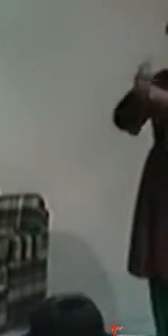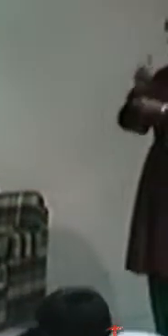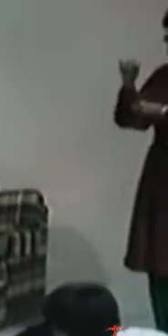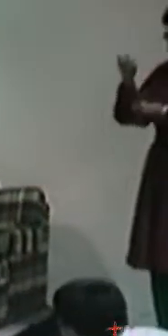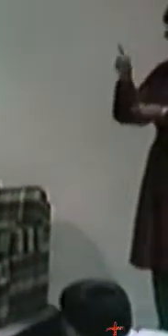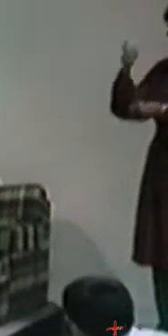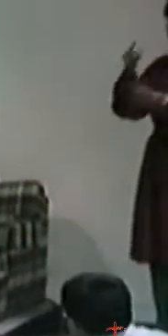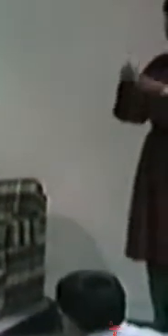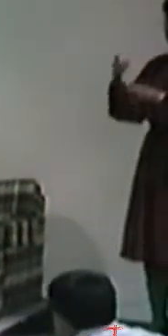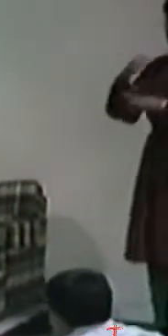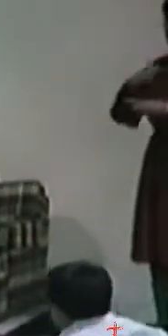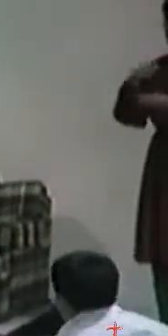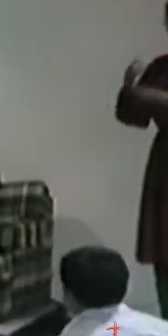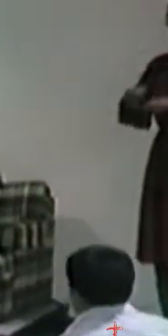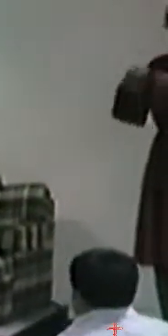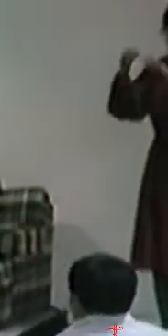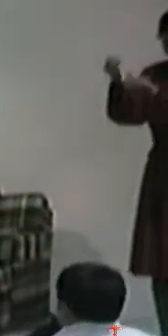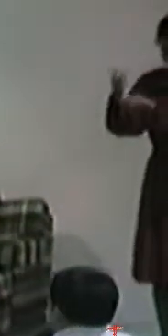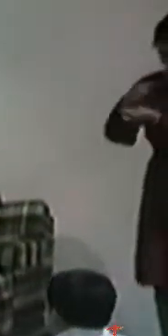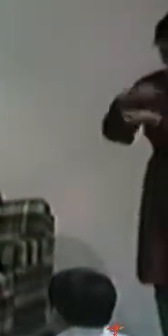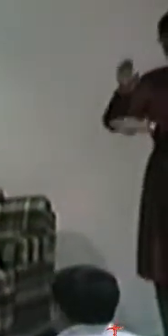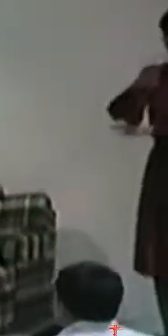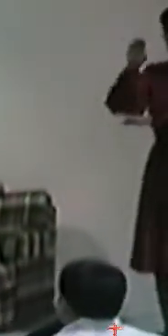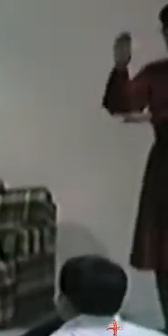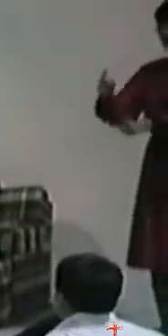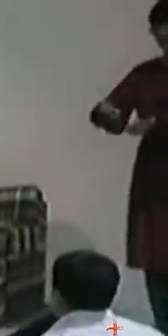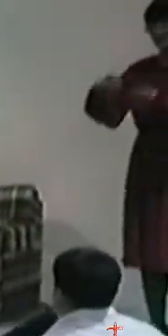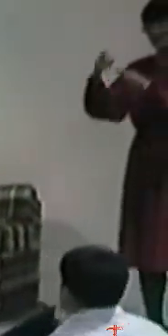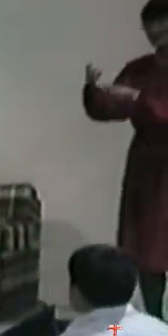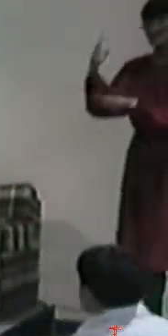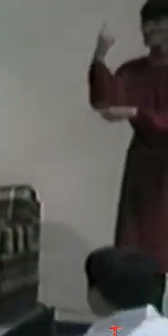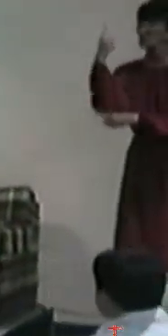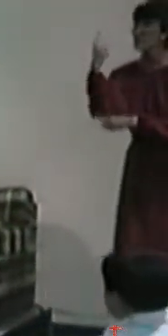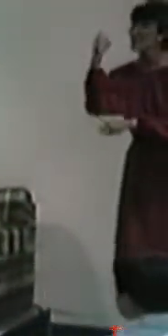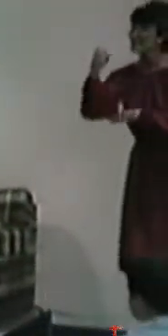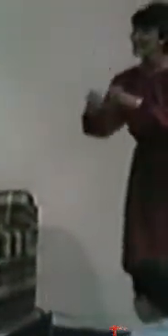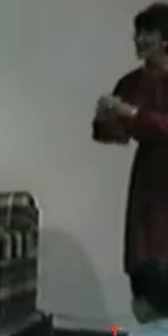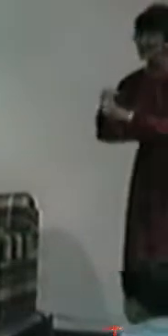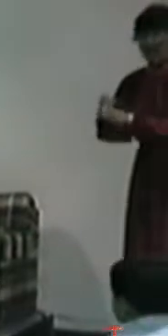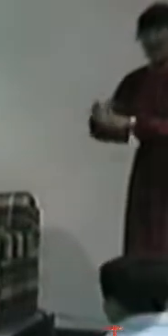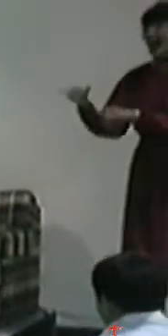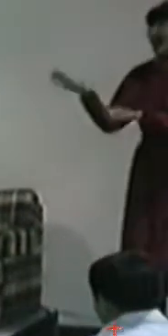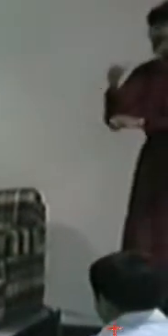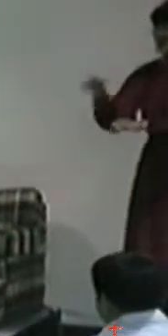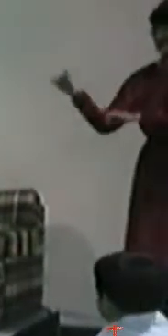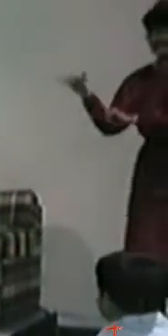She gave me a Christmas present one year and it was the same one I gave her a and